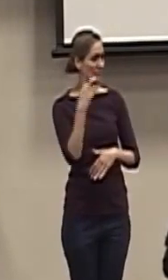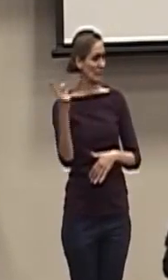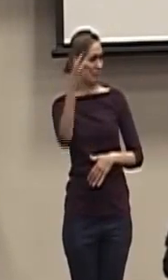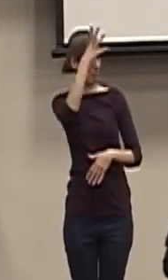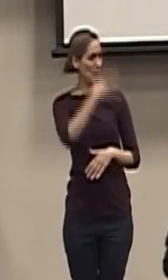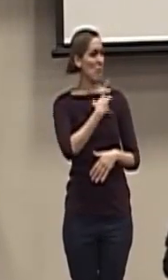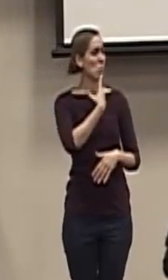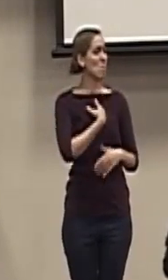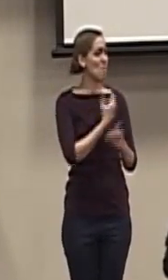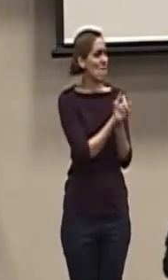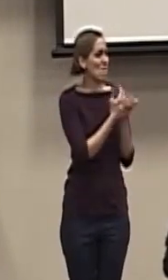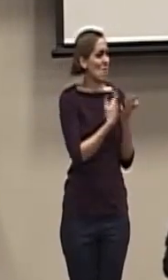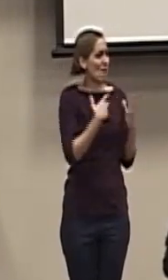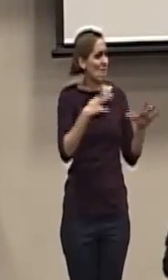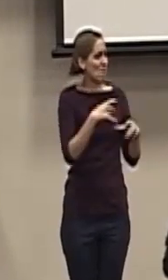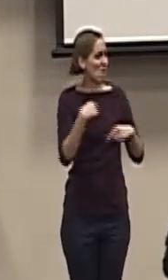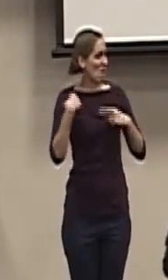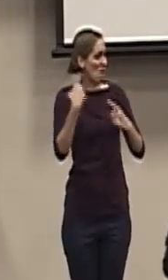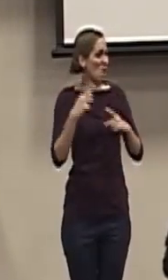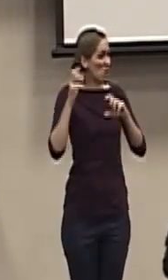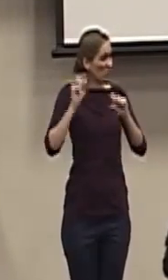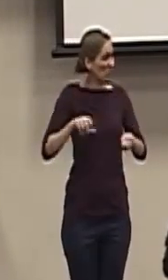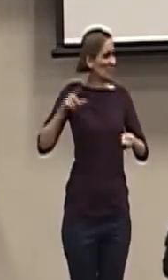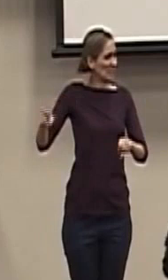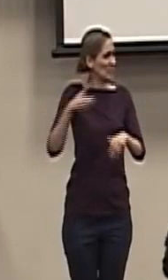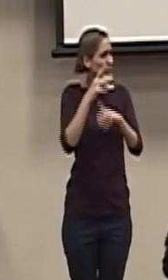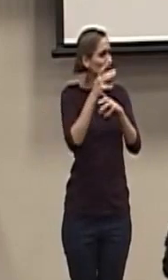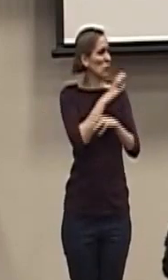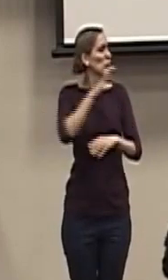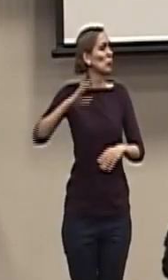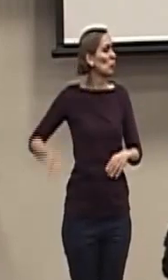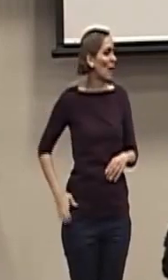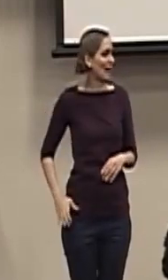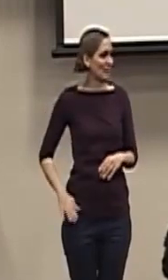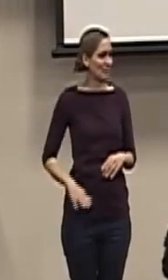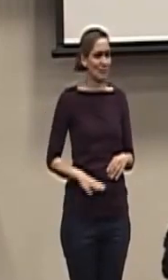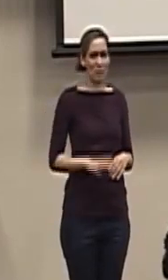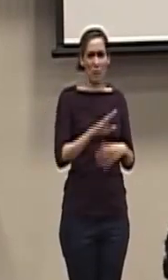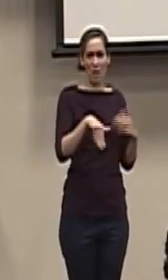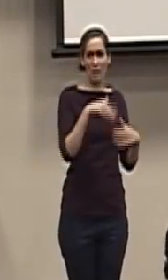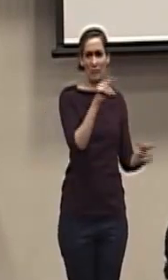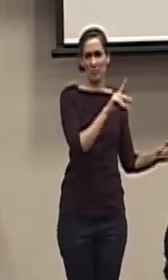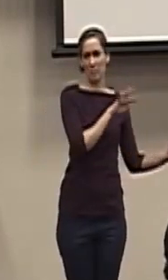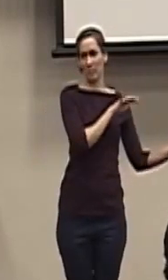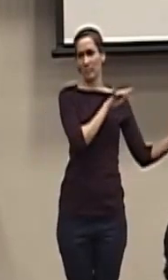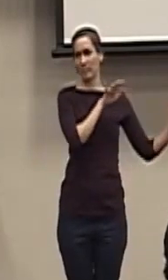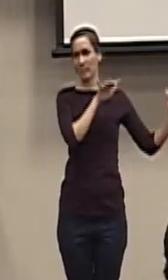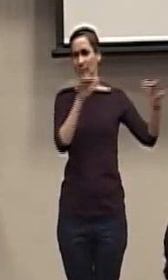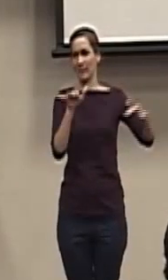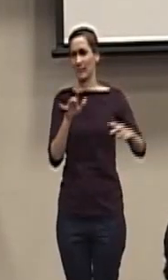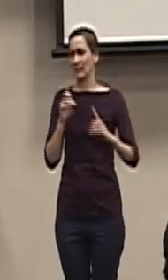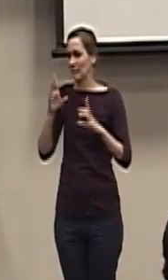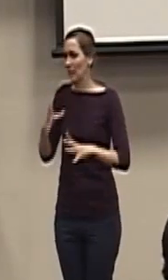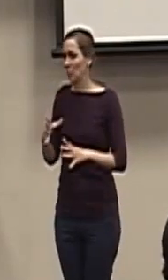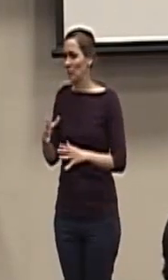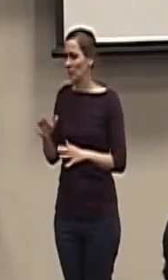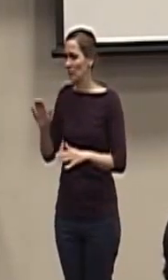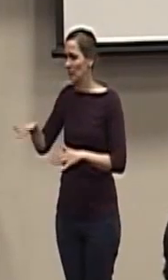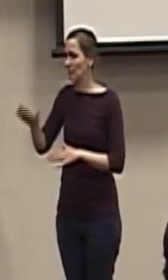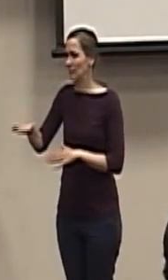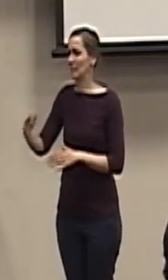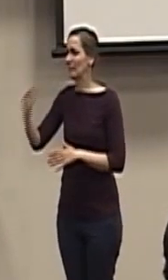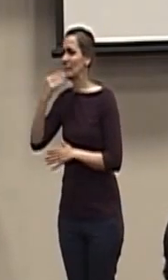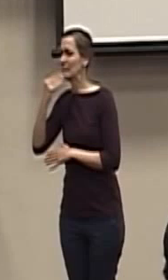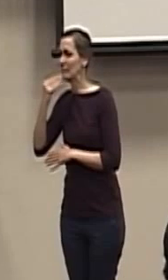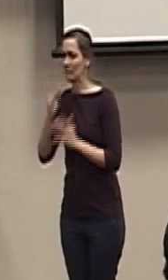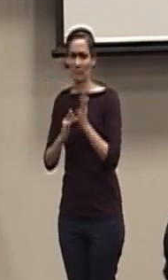came out of the town and made their way toward him. Meanwhile, his disciples urged him, "Rabbi, teacher, eat something." But he said to them, "I have food to eat that you know